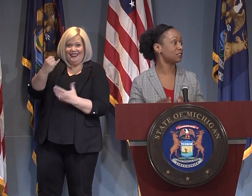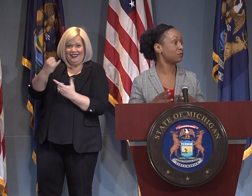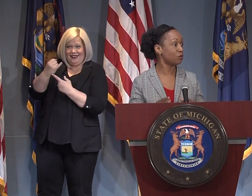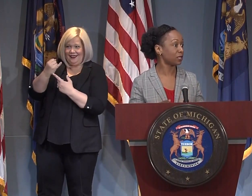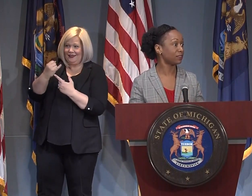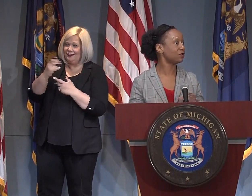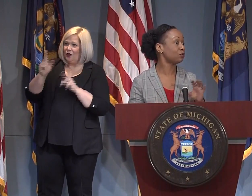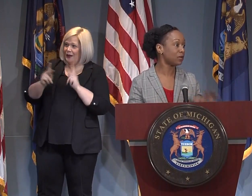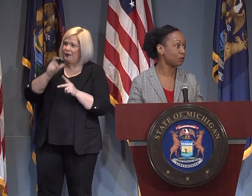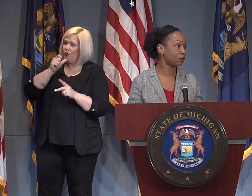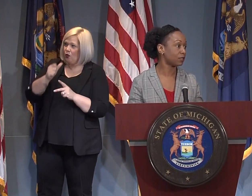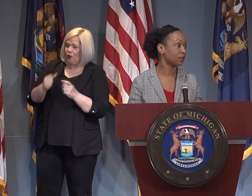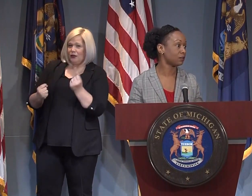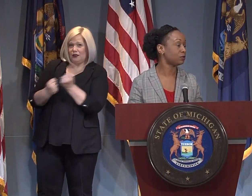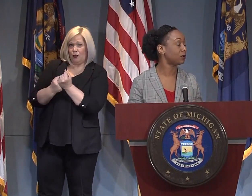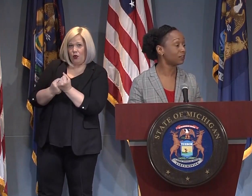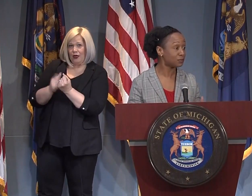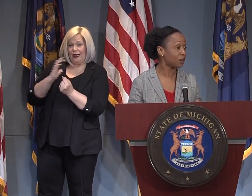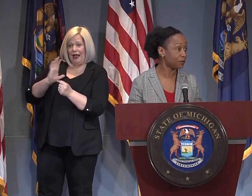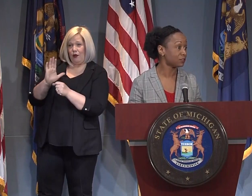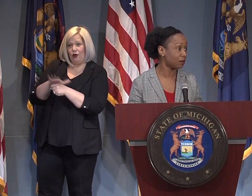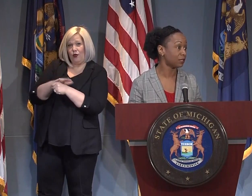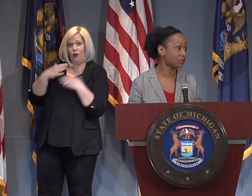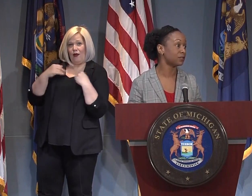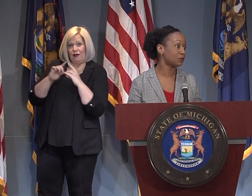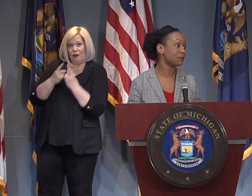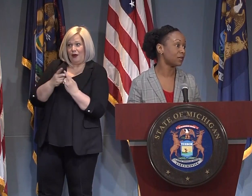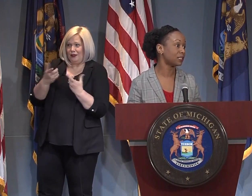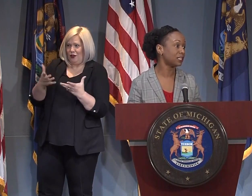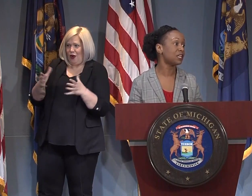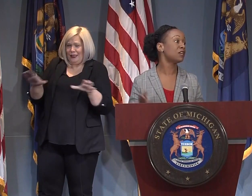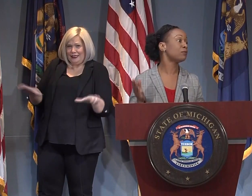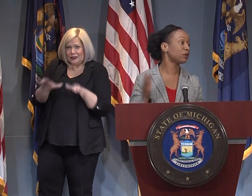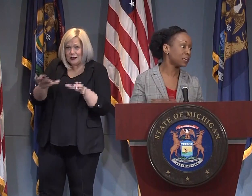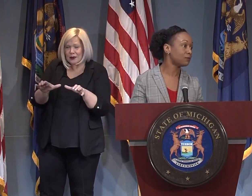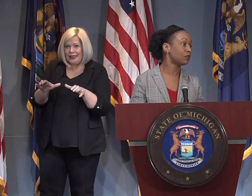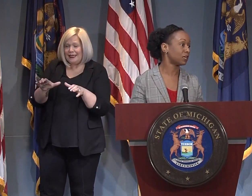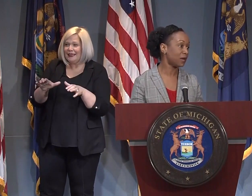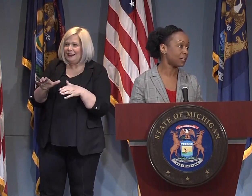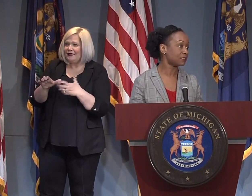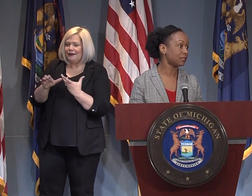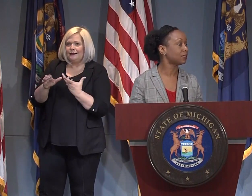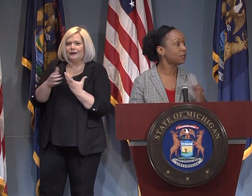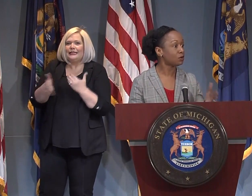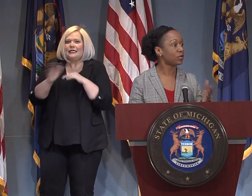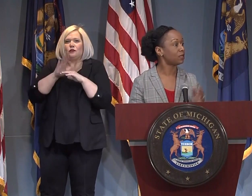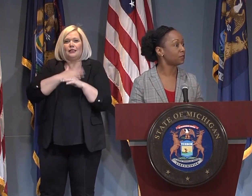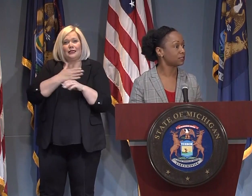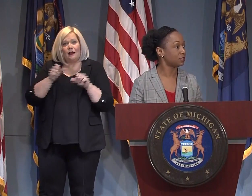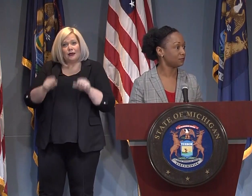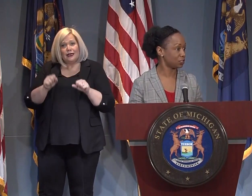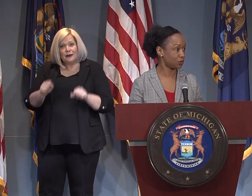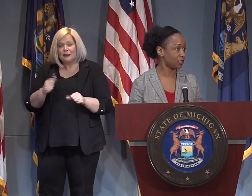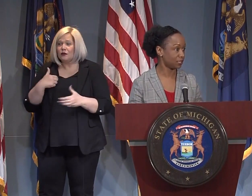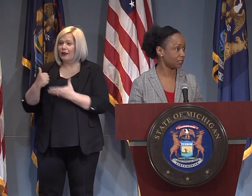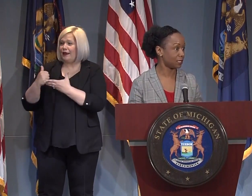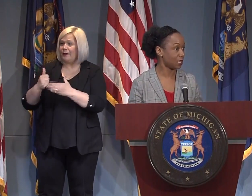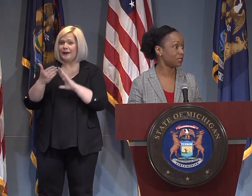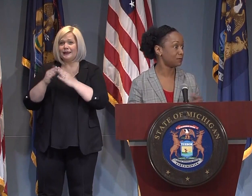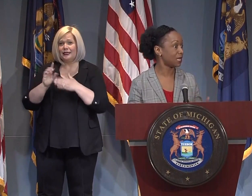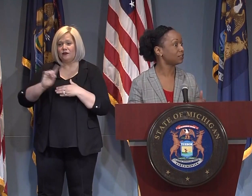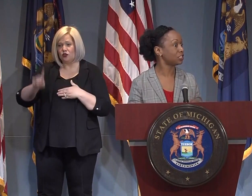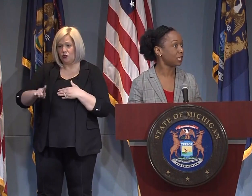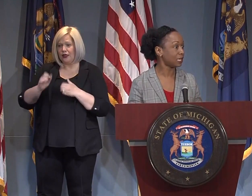going to be supporting the great work that our local health departments are already doing, quite frankly, bringing in more capacity. We helped the city of Detroit get